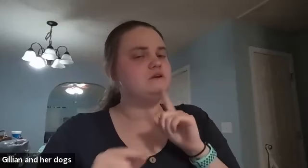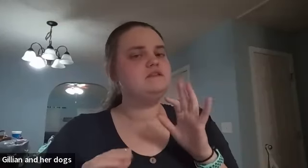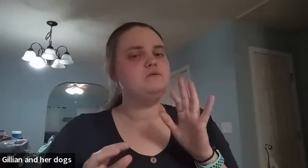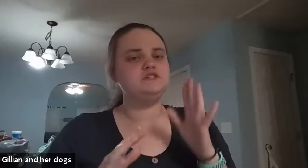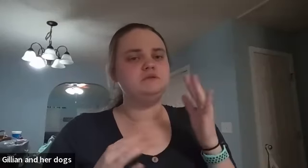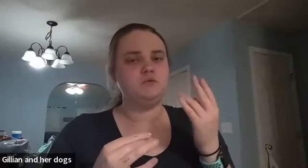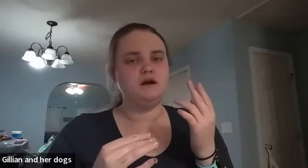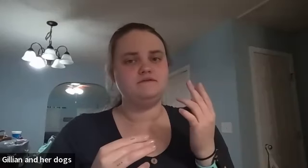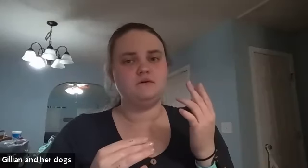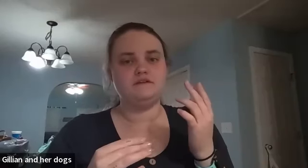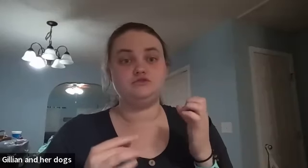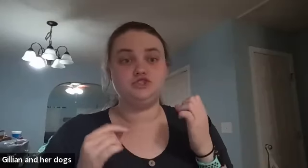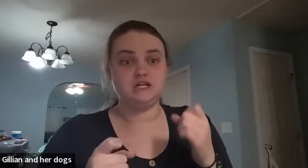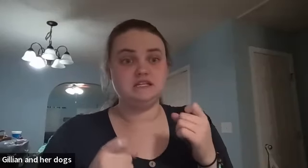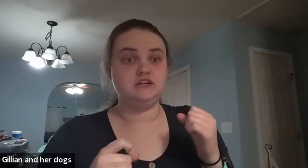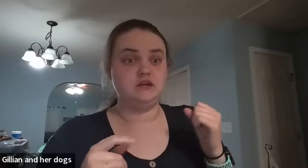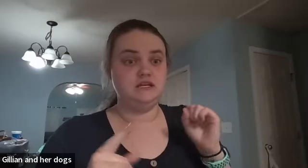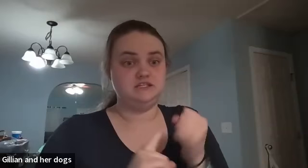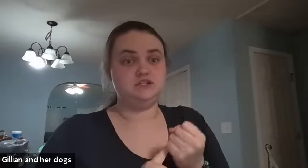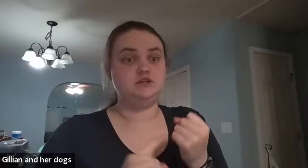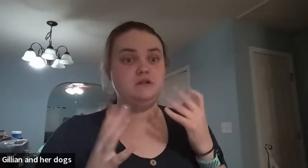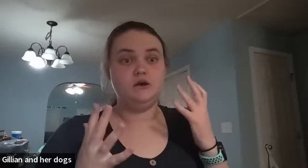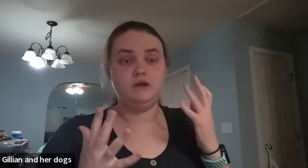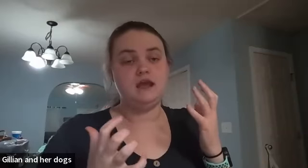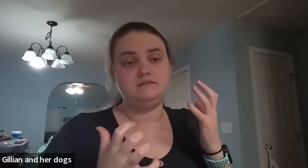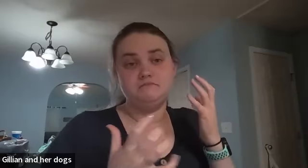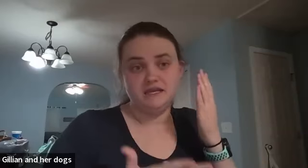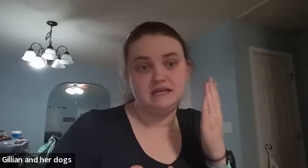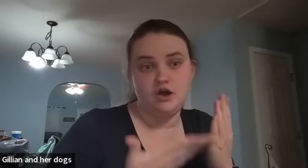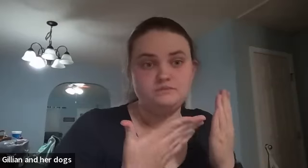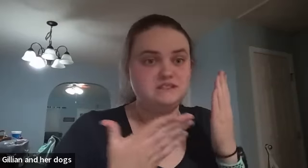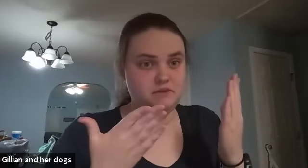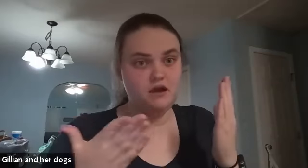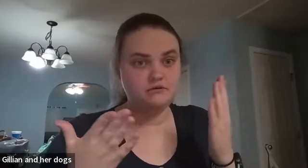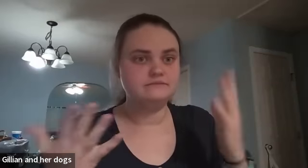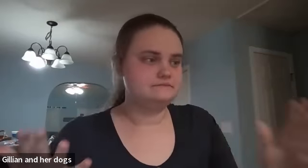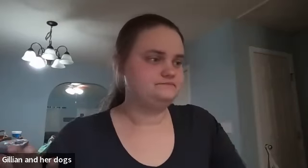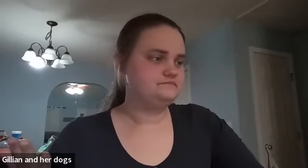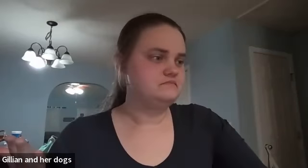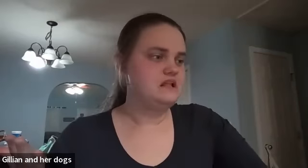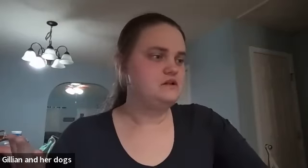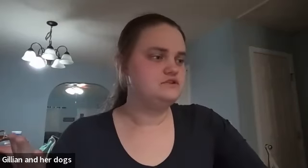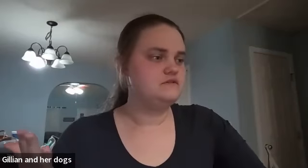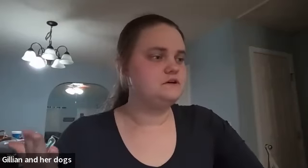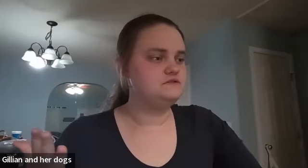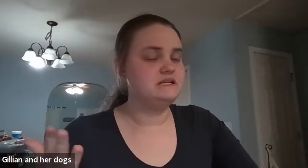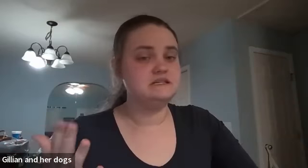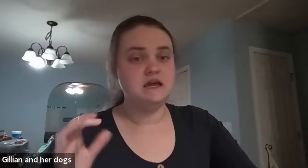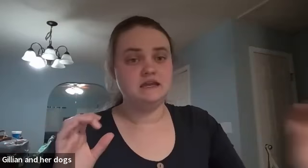really the ones you would want for if you're just like in a situation, you're like, okay, I can help somehow. So the first one is, can